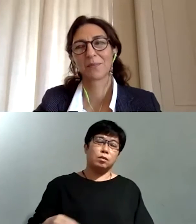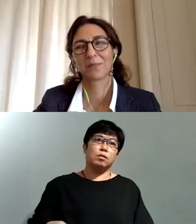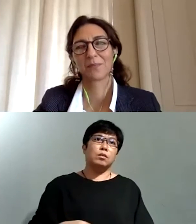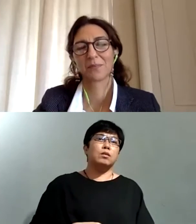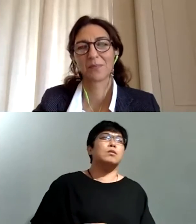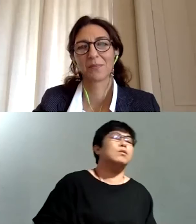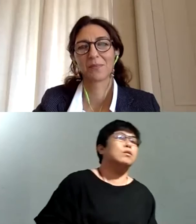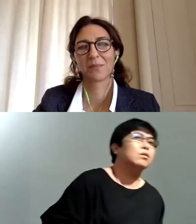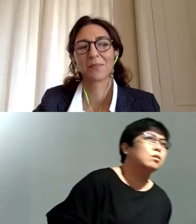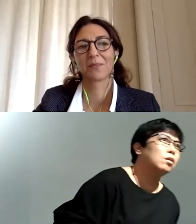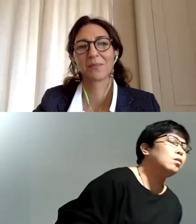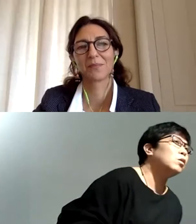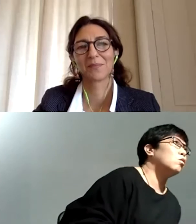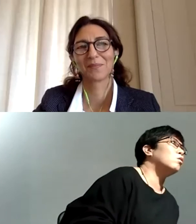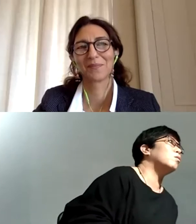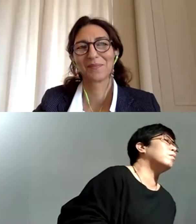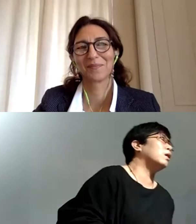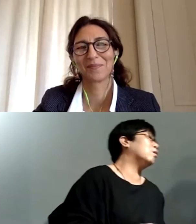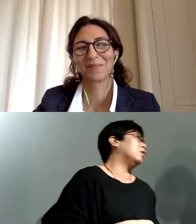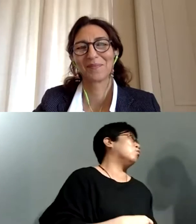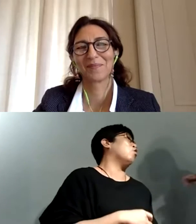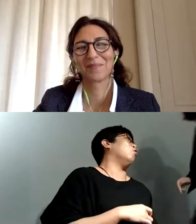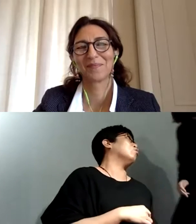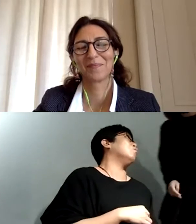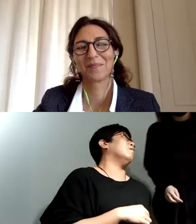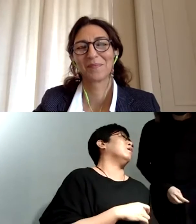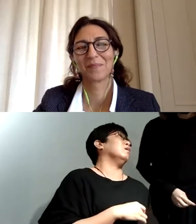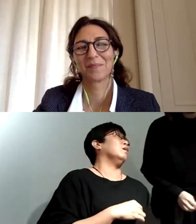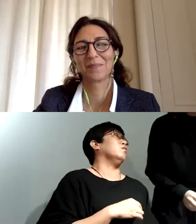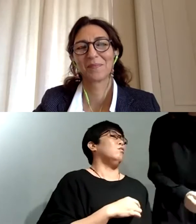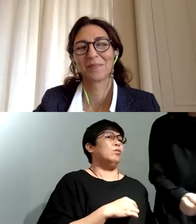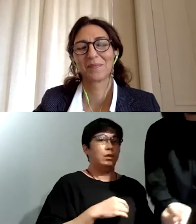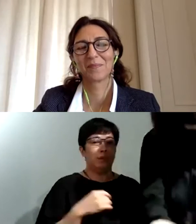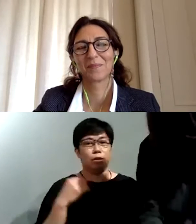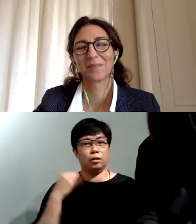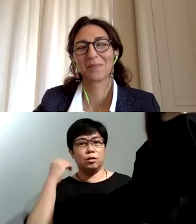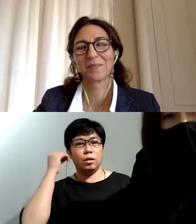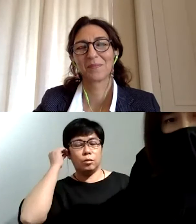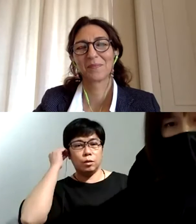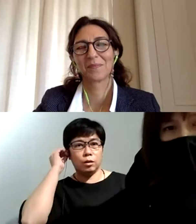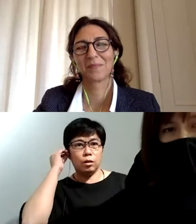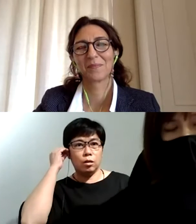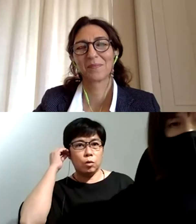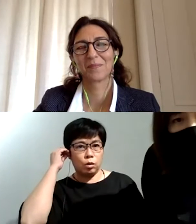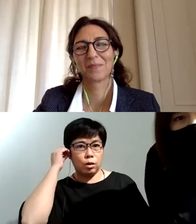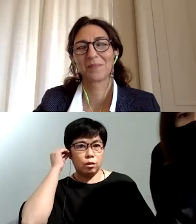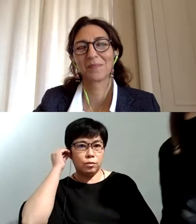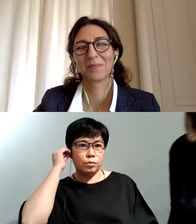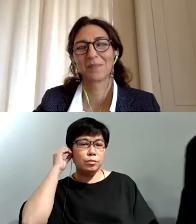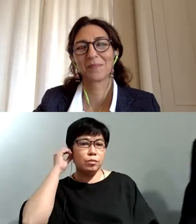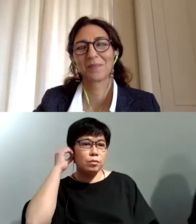or chaos, you name it, what is the meaning of community? How we can form a